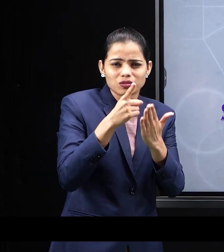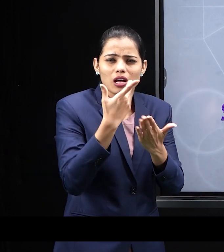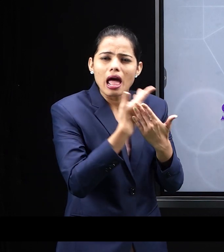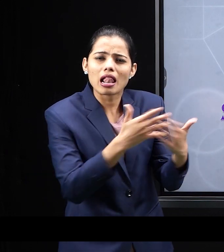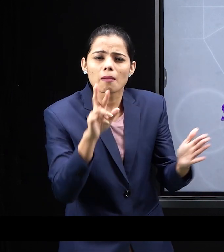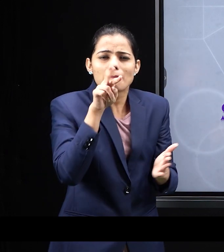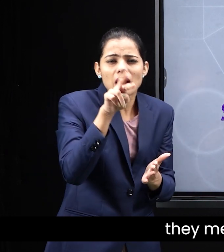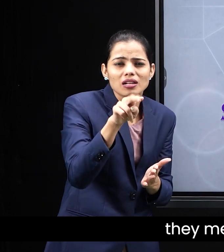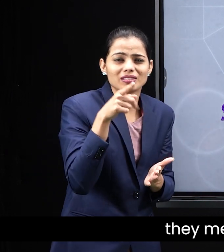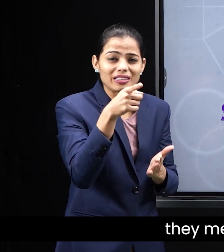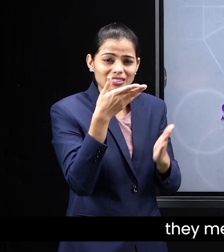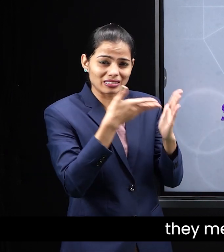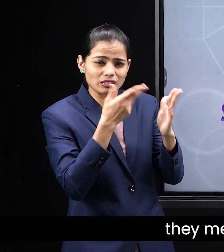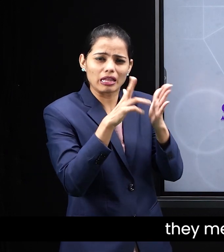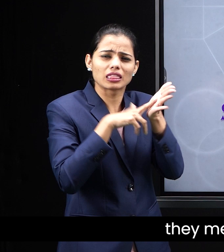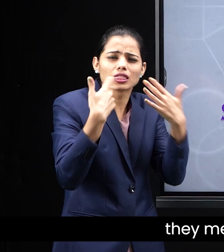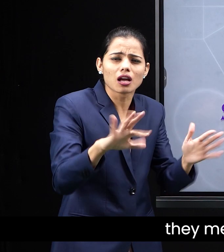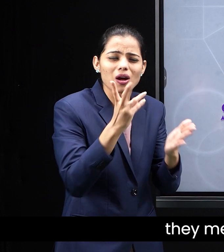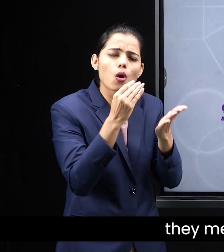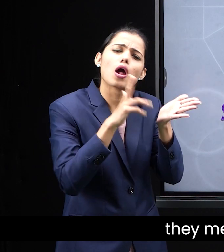course, they mean the list of natural numbers.